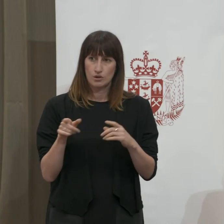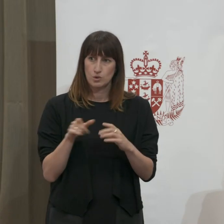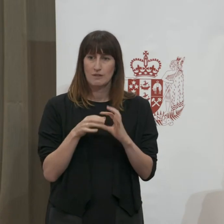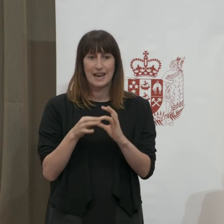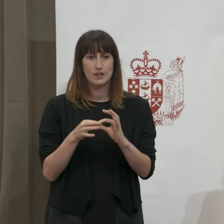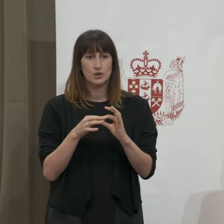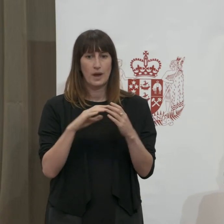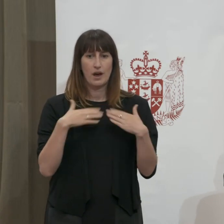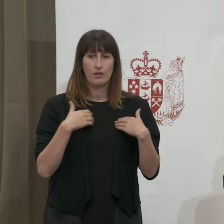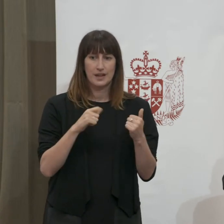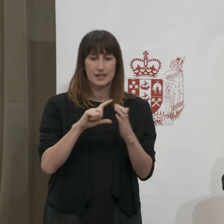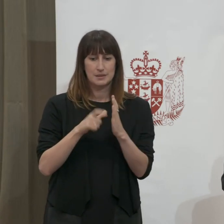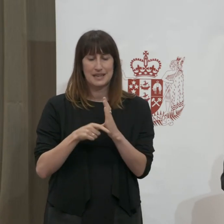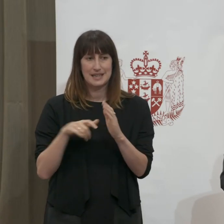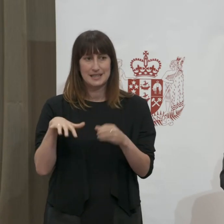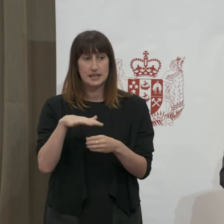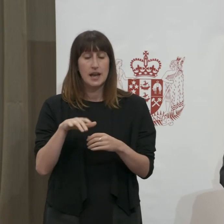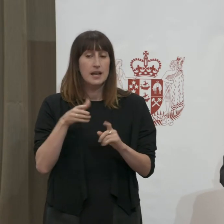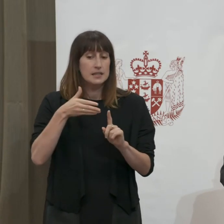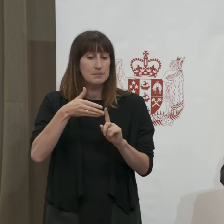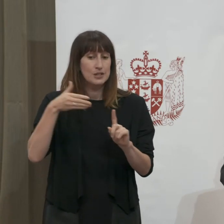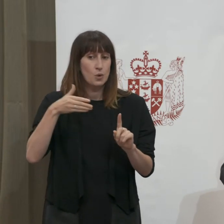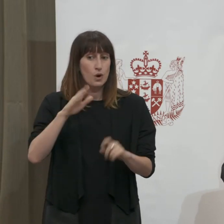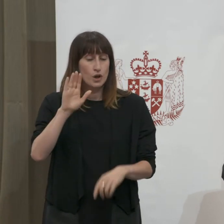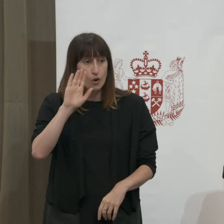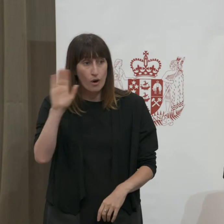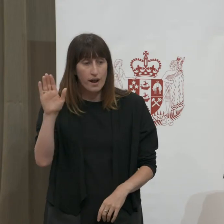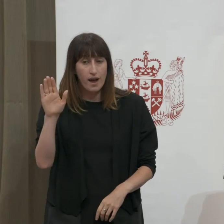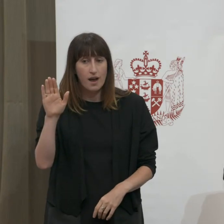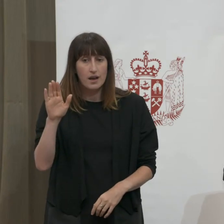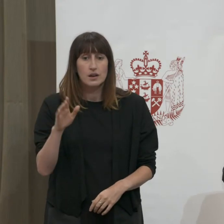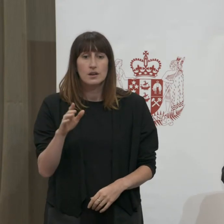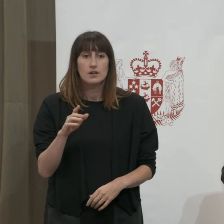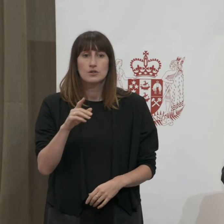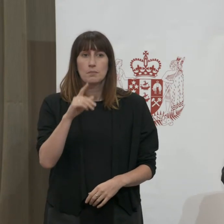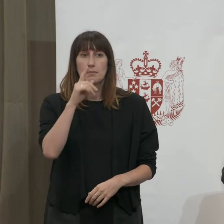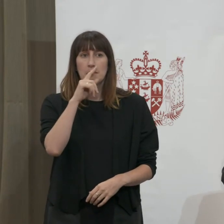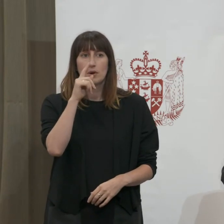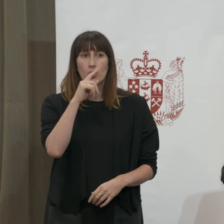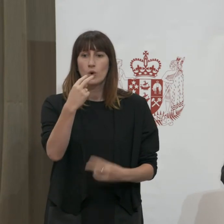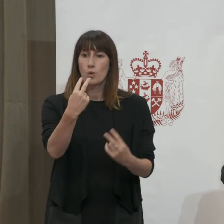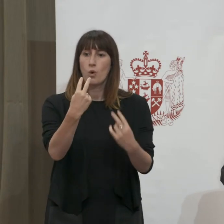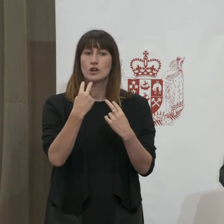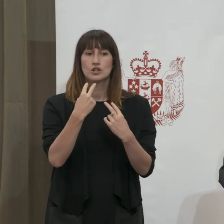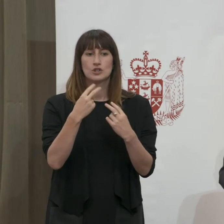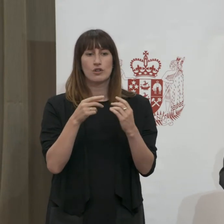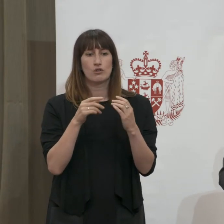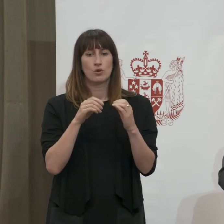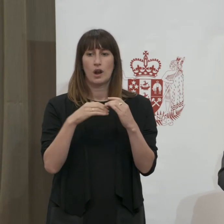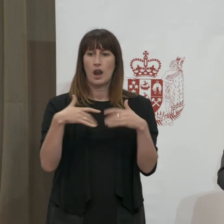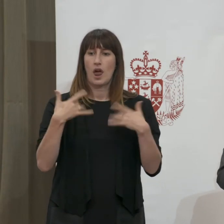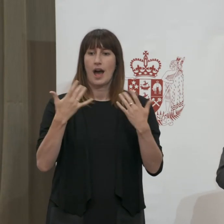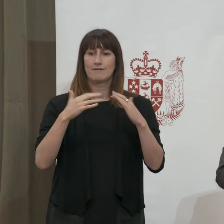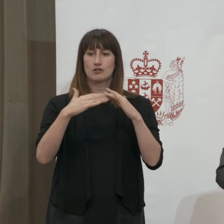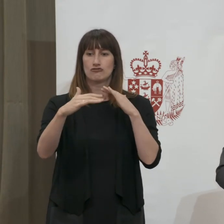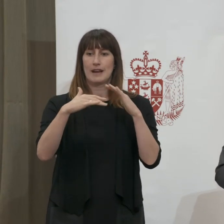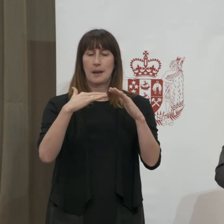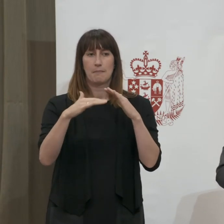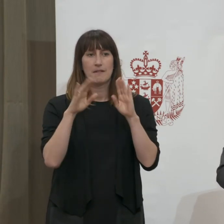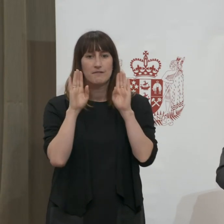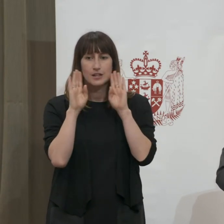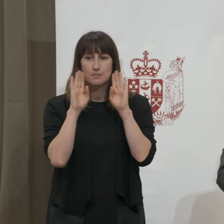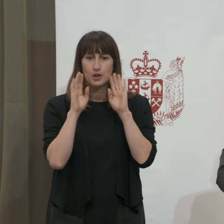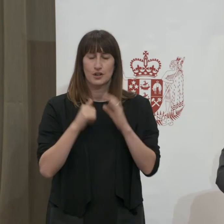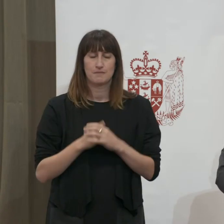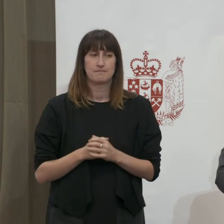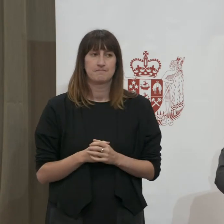I'd also like to say a particular kia ora to those of you who are tuning in via Facebook live stream.